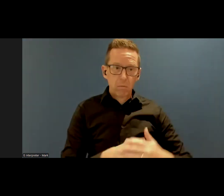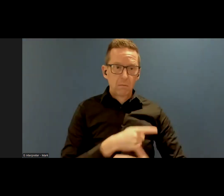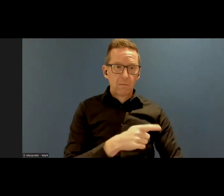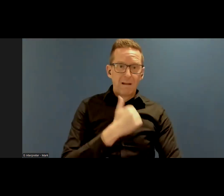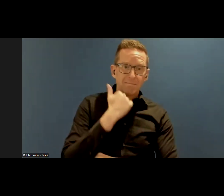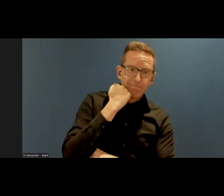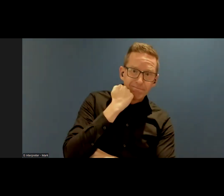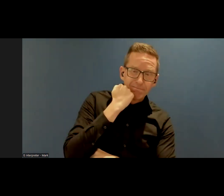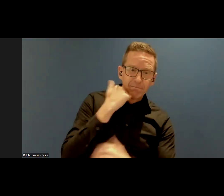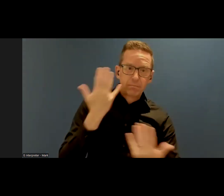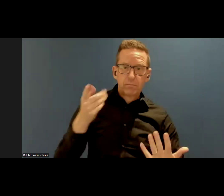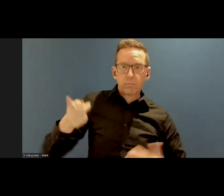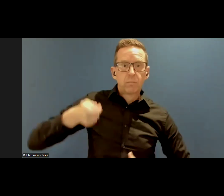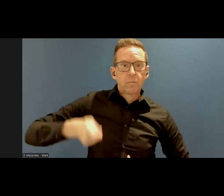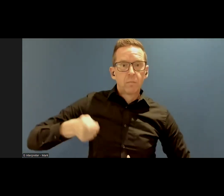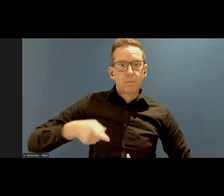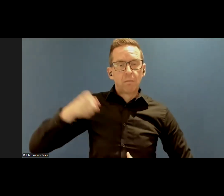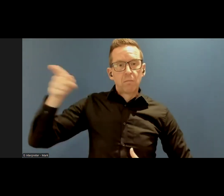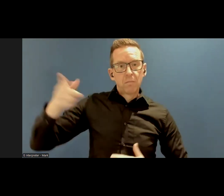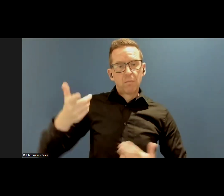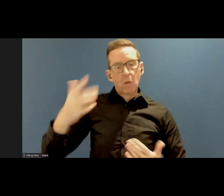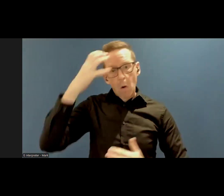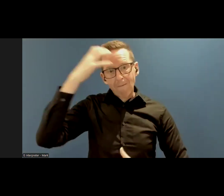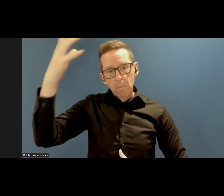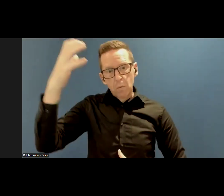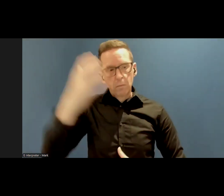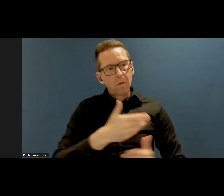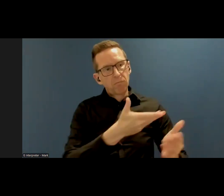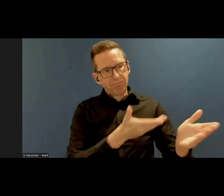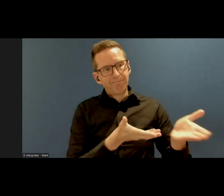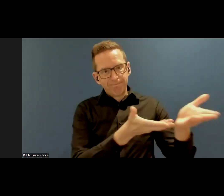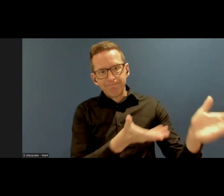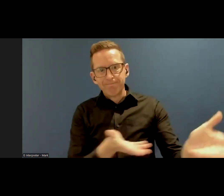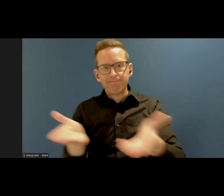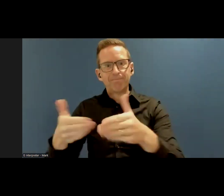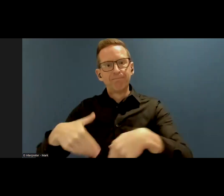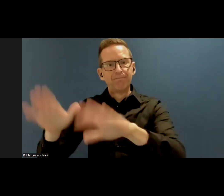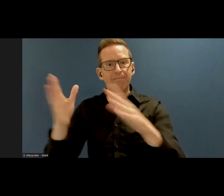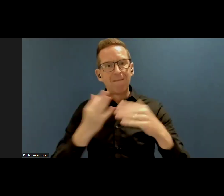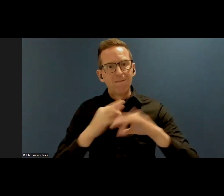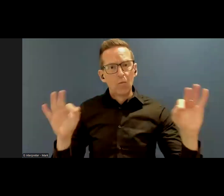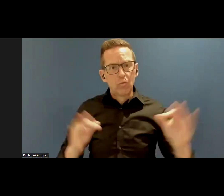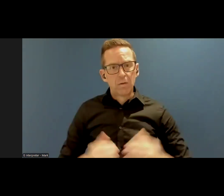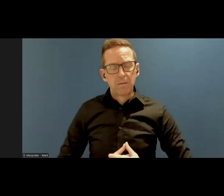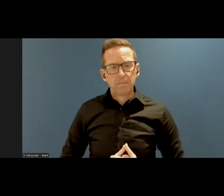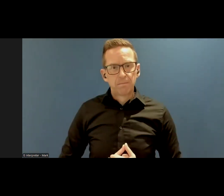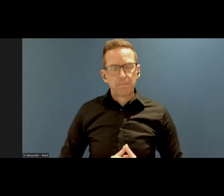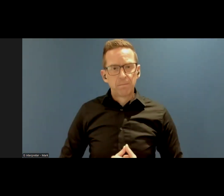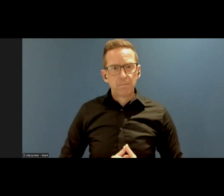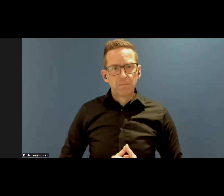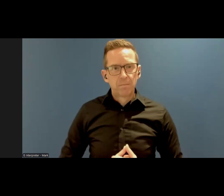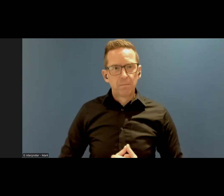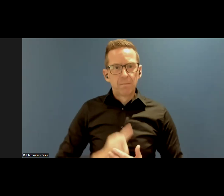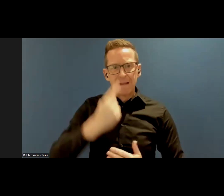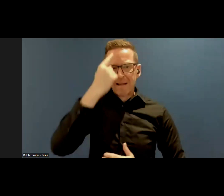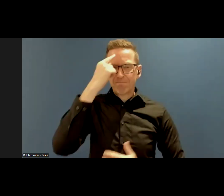presidential pardon. So some of them could have served a sentence of maybe 6 months,